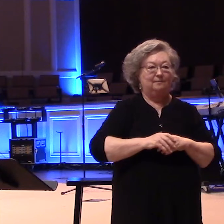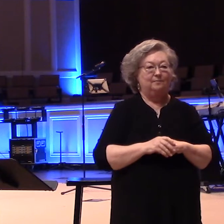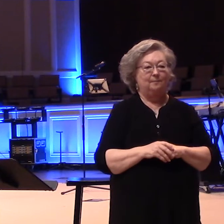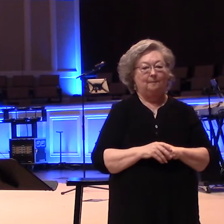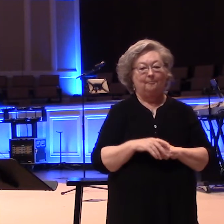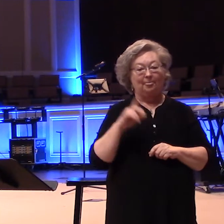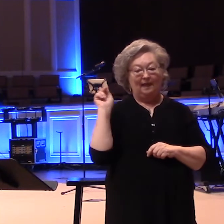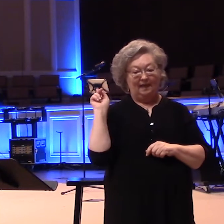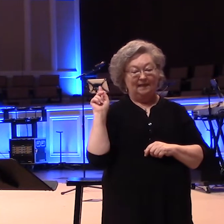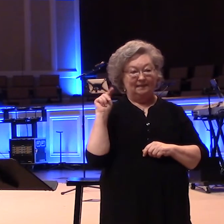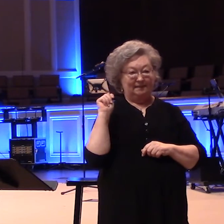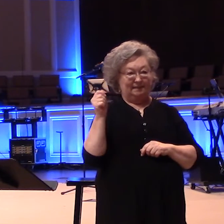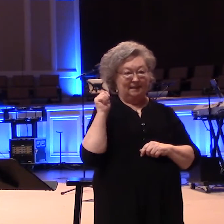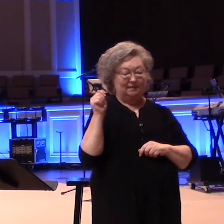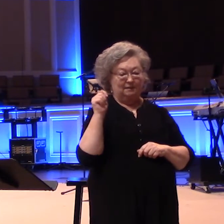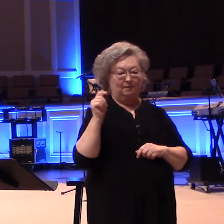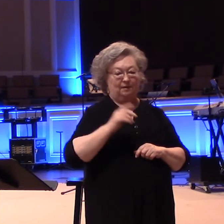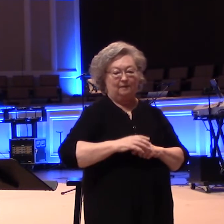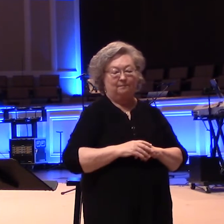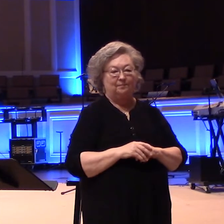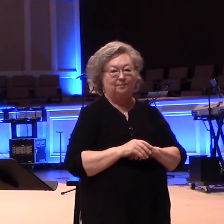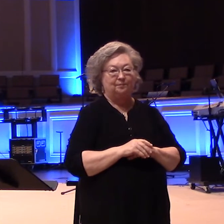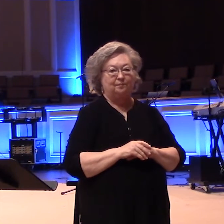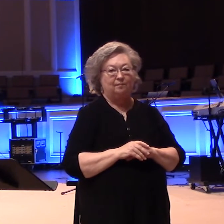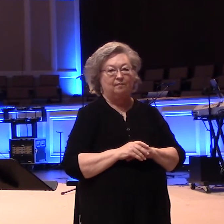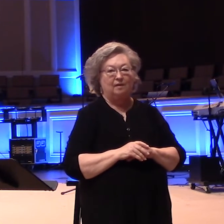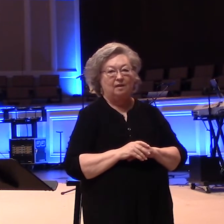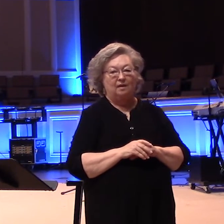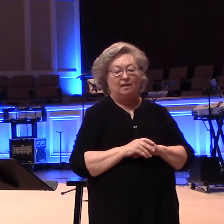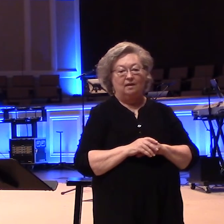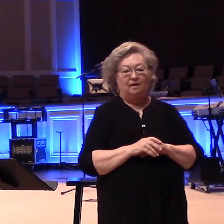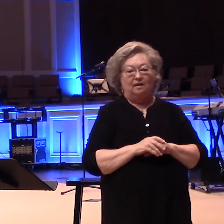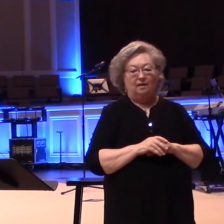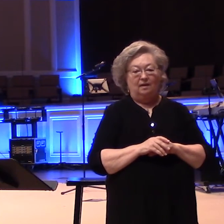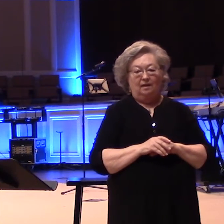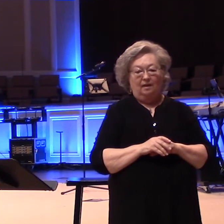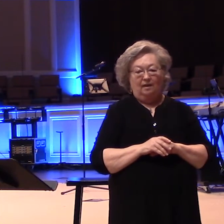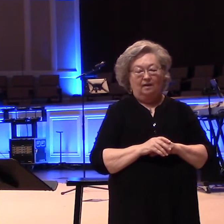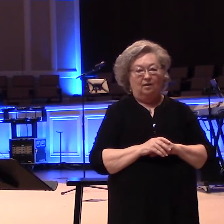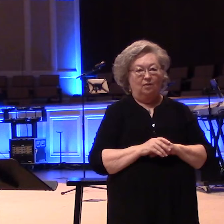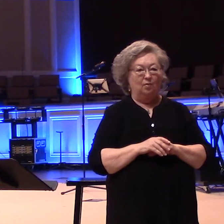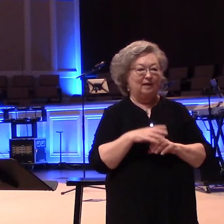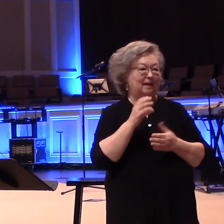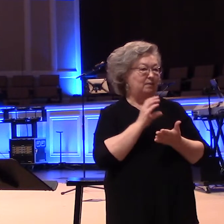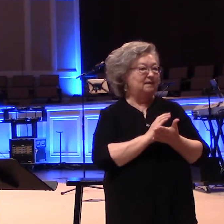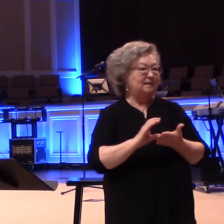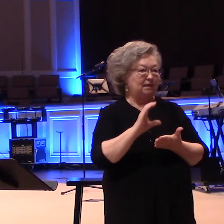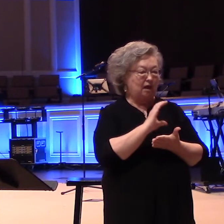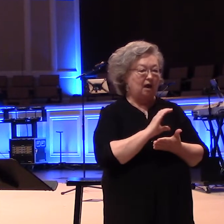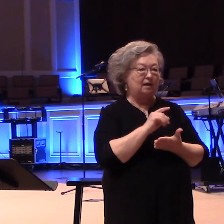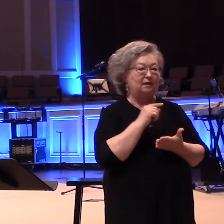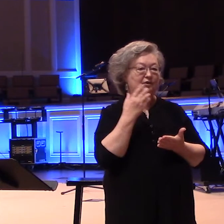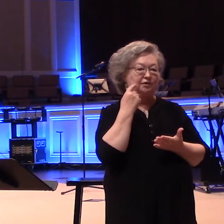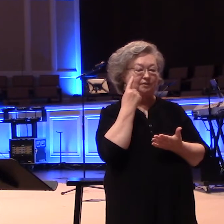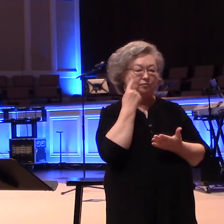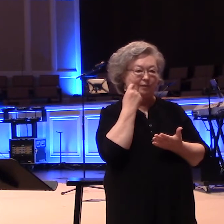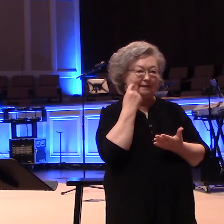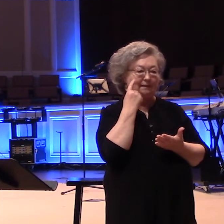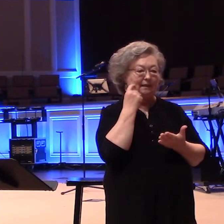we were serving in college. An old gruff deacon walked up to me and shoved an envelope in my hand and said, here!